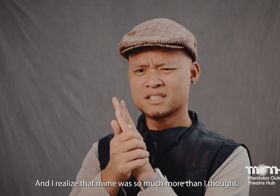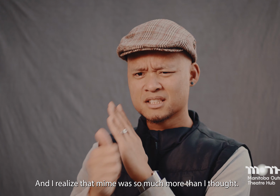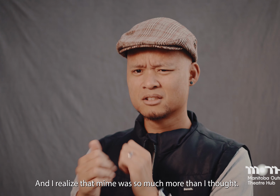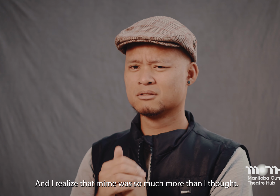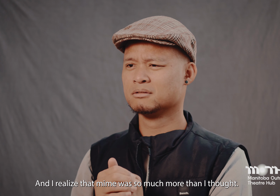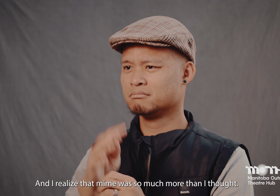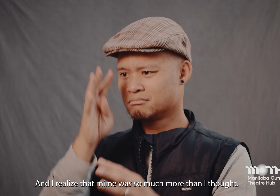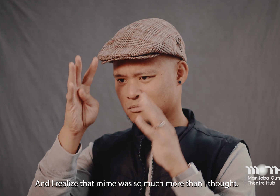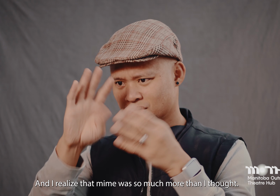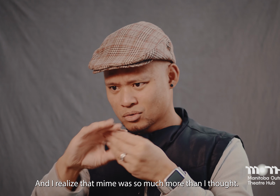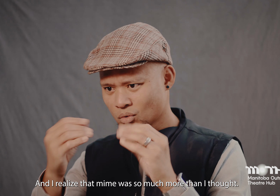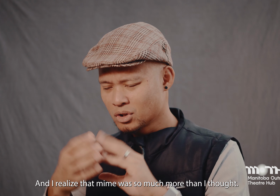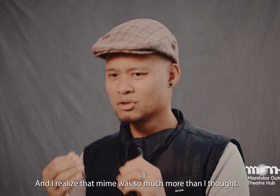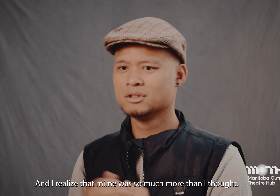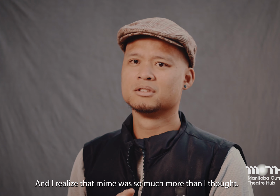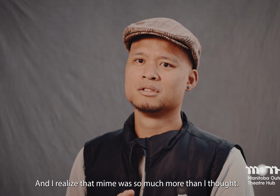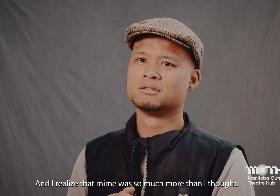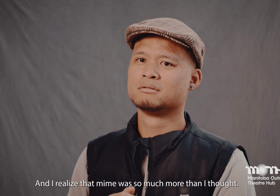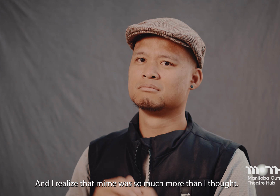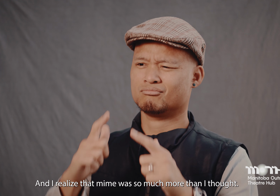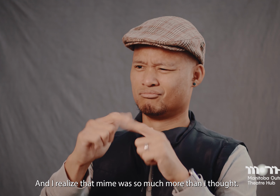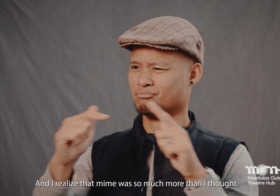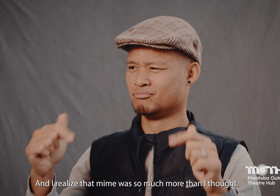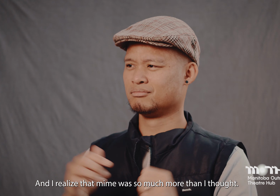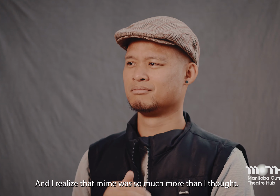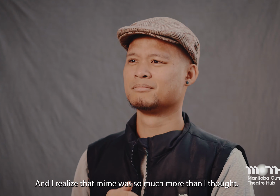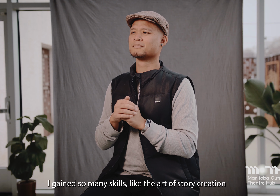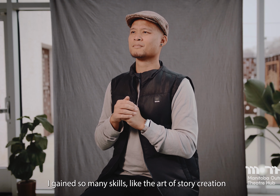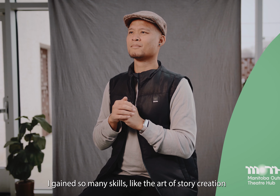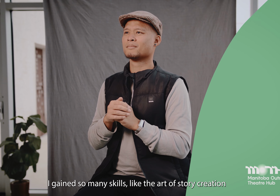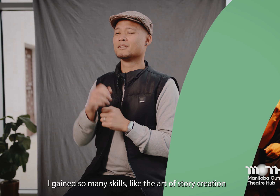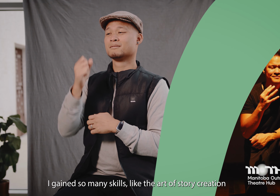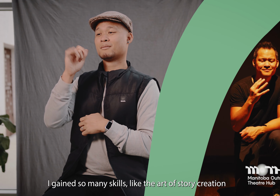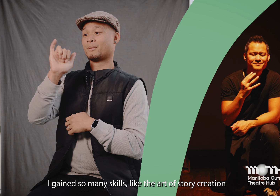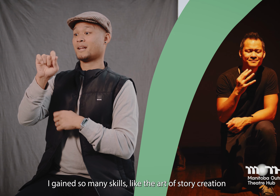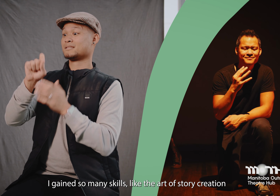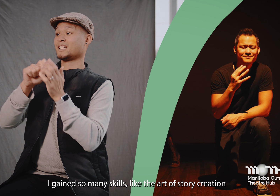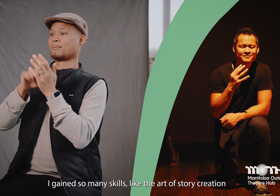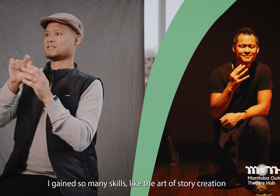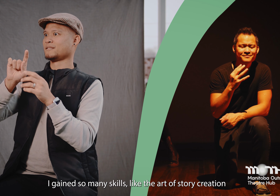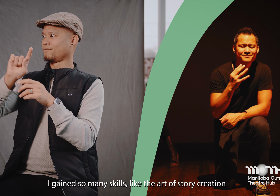that mime was so much more than I thought. I gained so many skills, like the art of story creation.